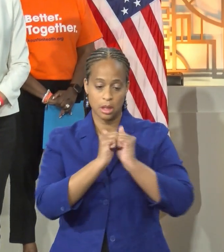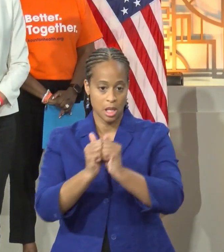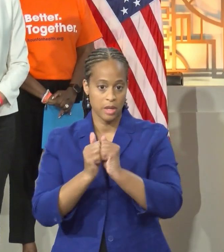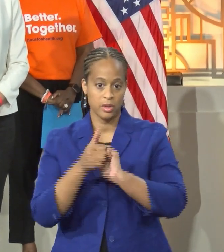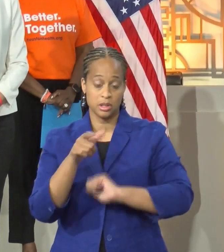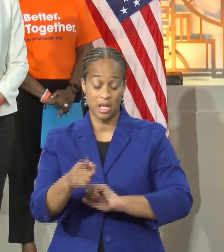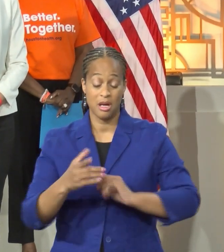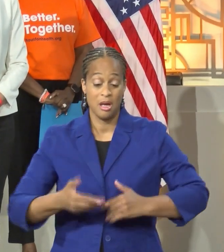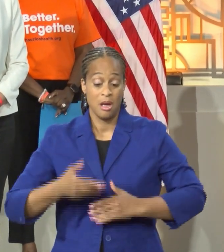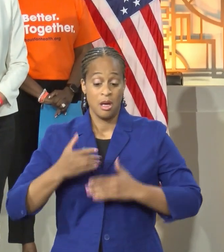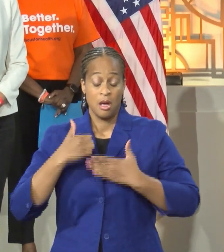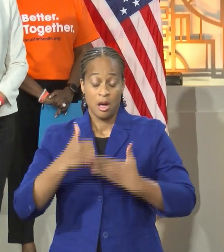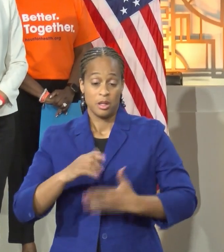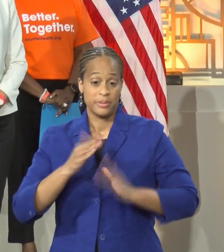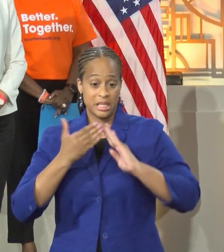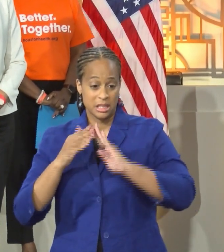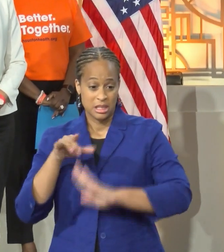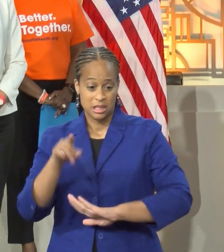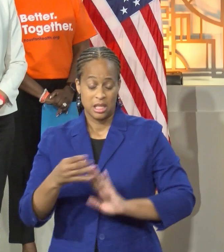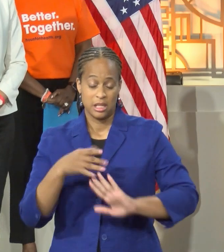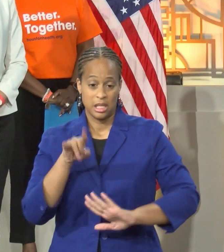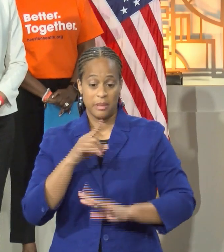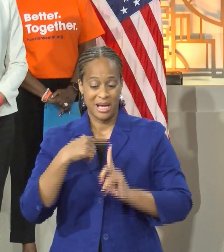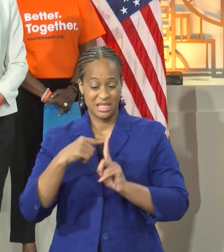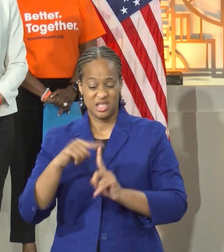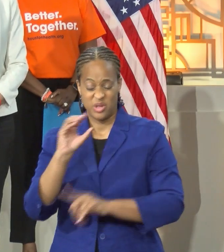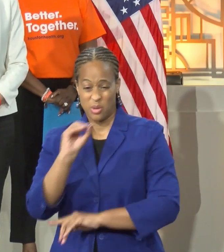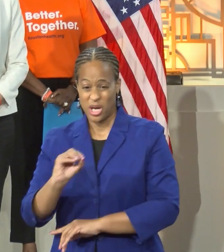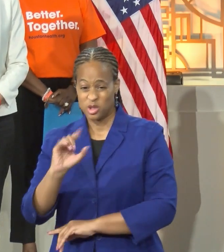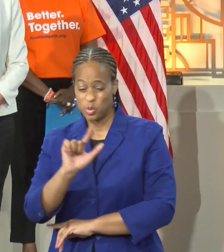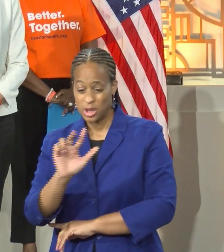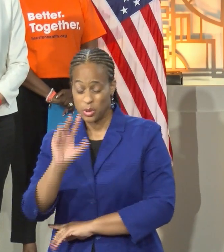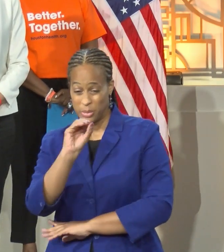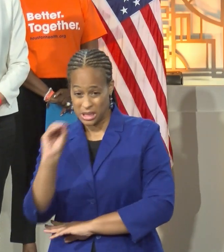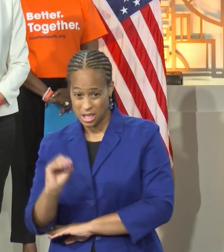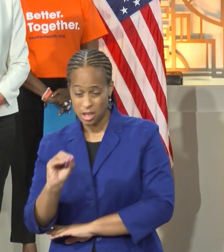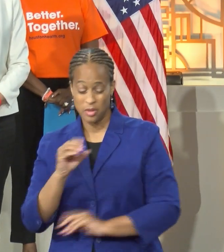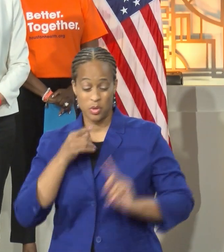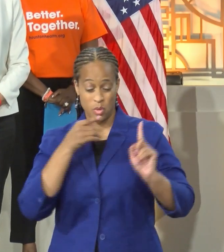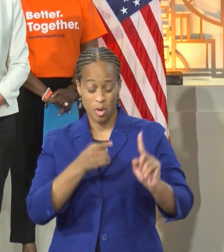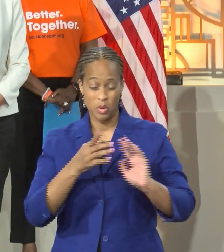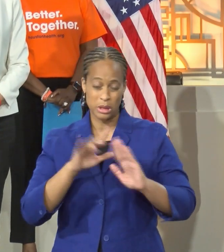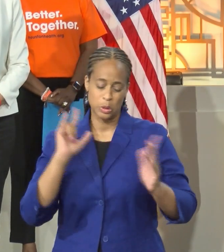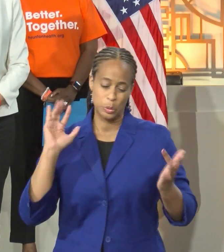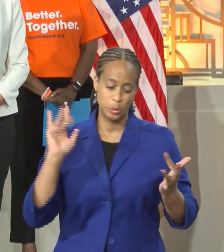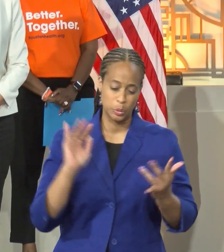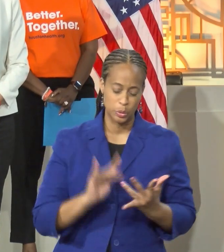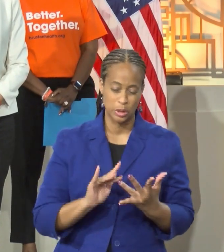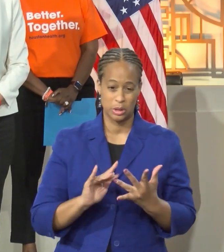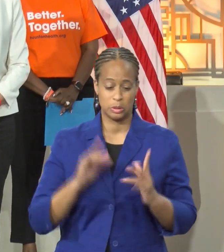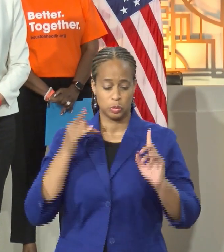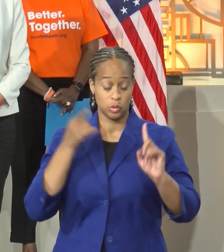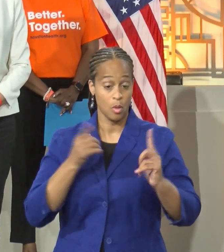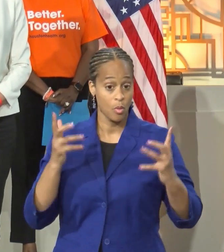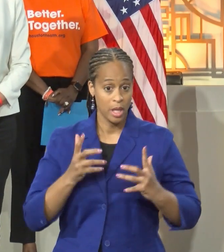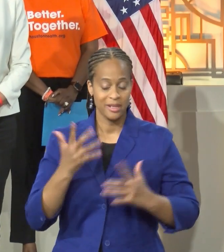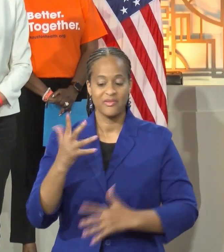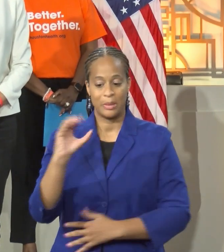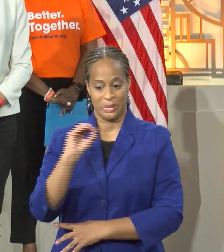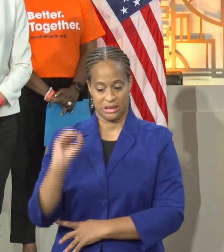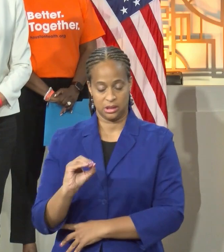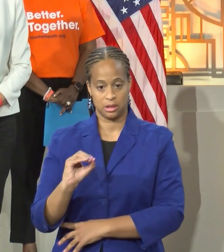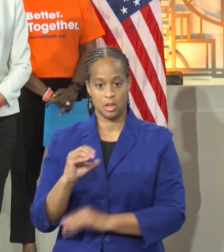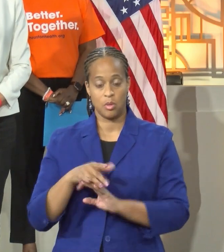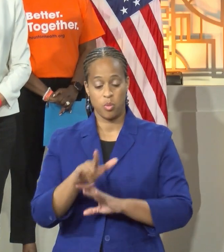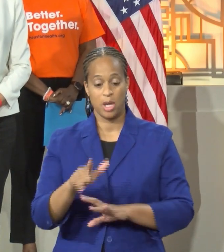rate, which right now is about 23%. Our goal is to get this rate down to around 5%, where